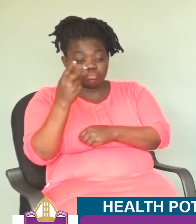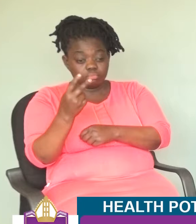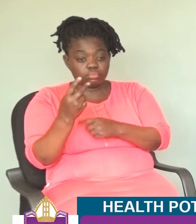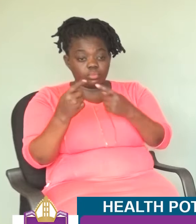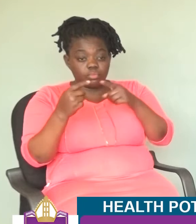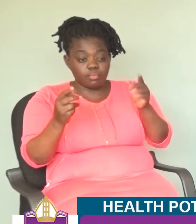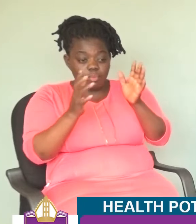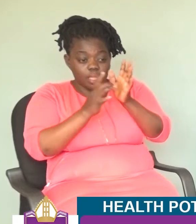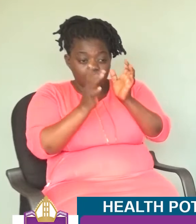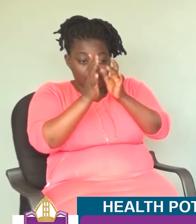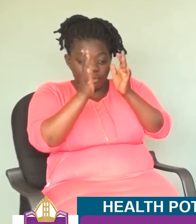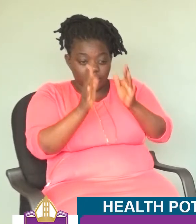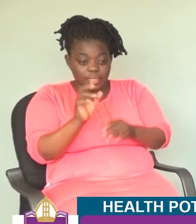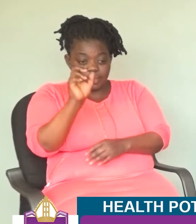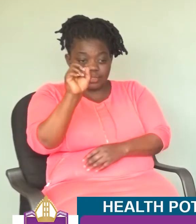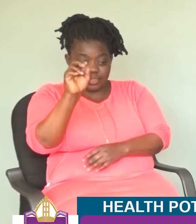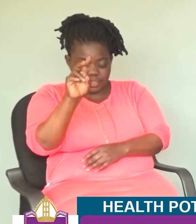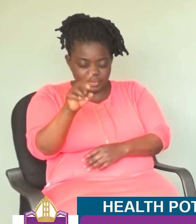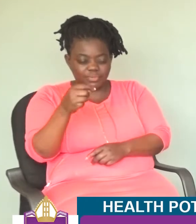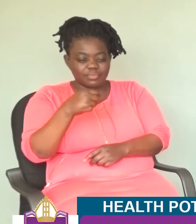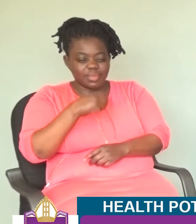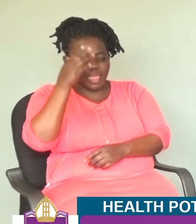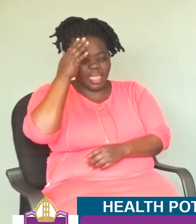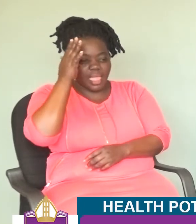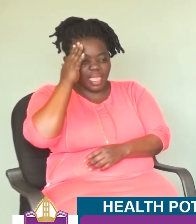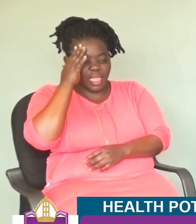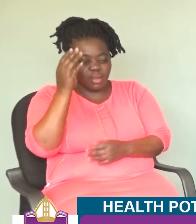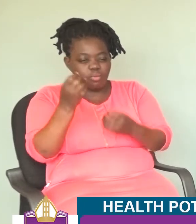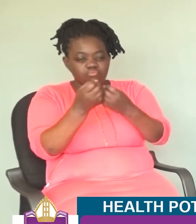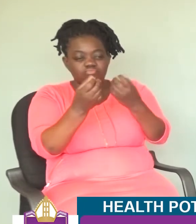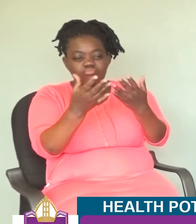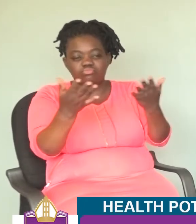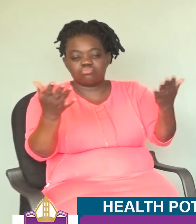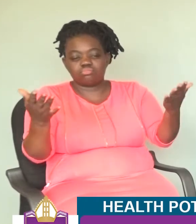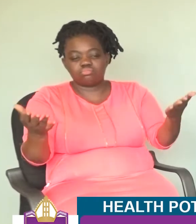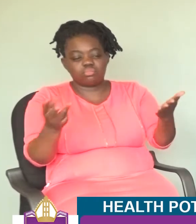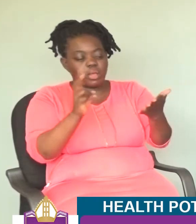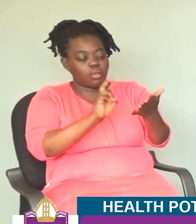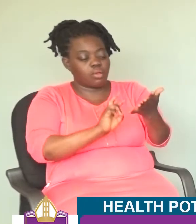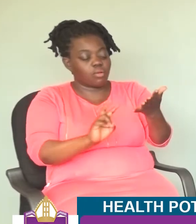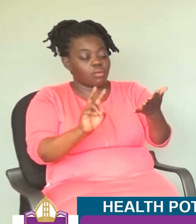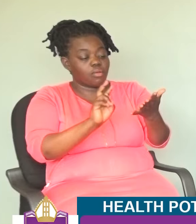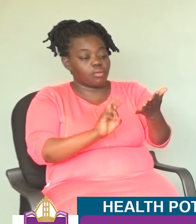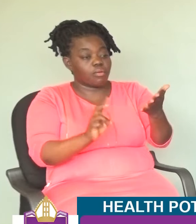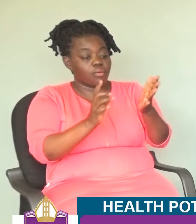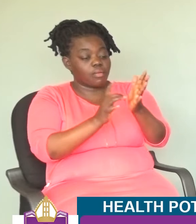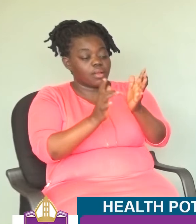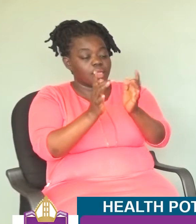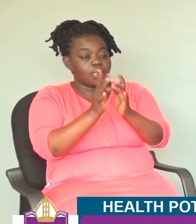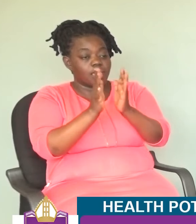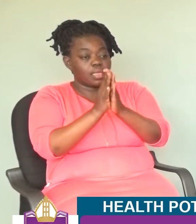a Christian TV station, and I know a lot of our audience here do read the Bible, I just want to quote from